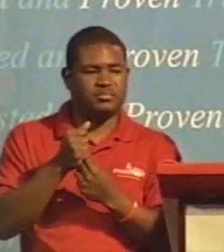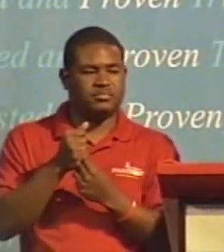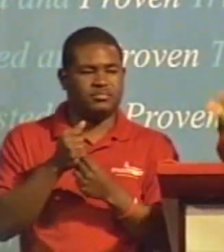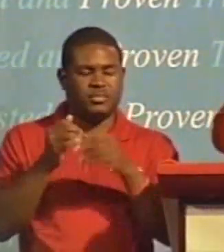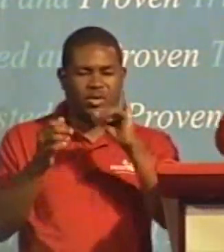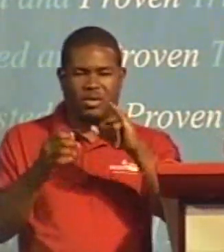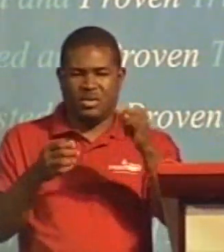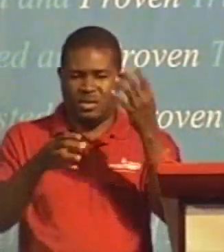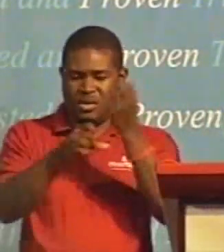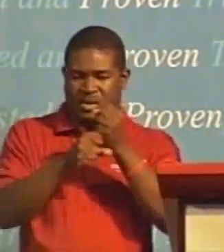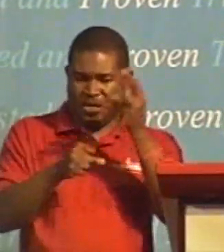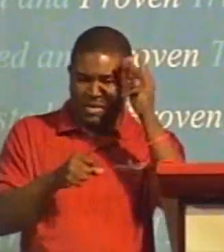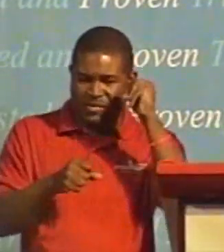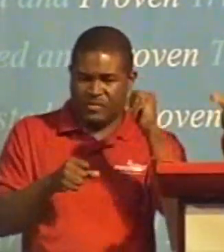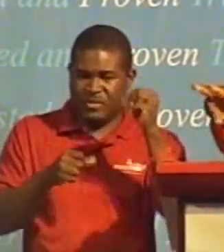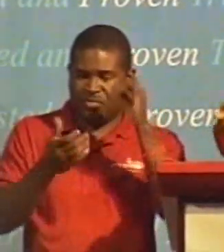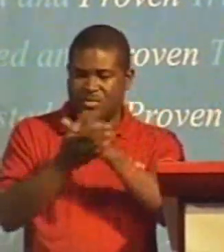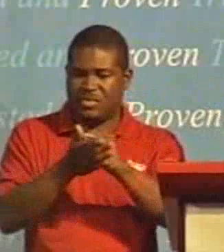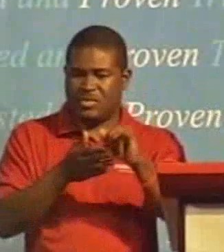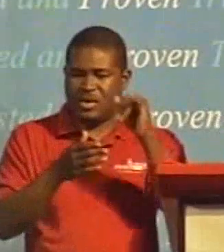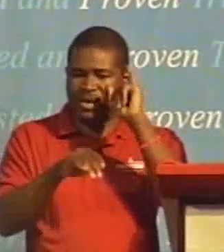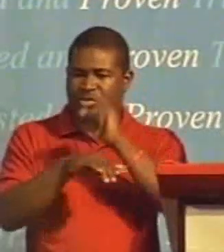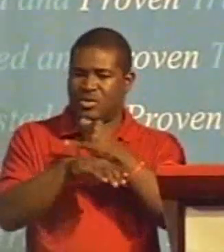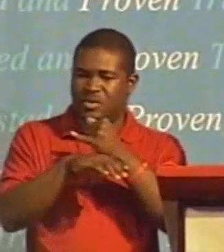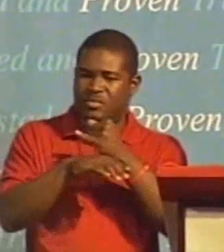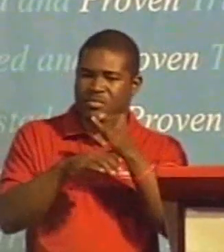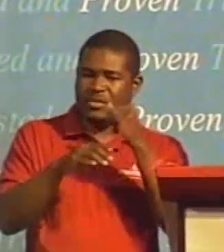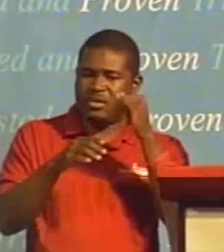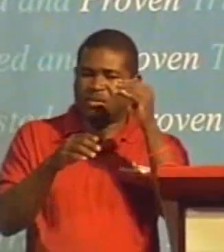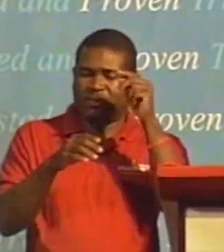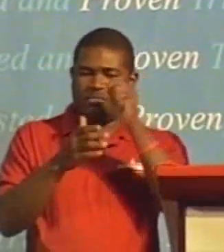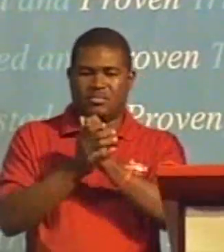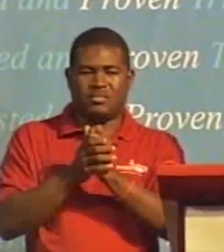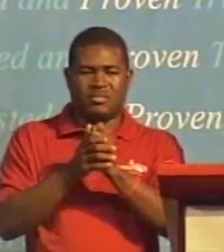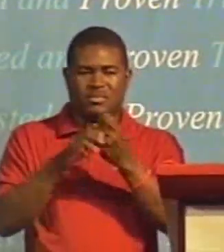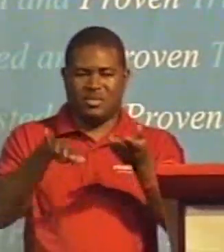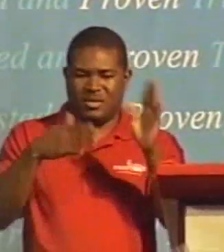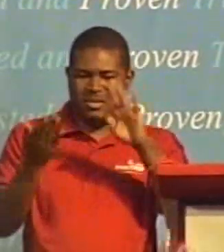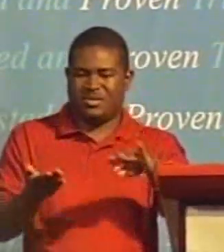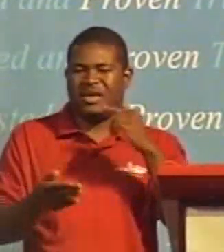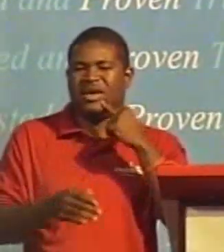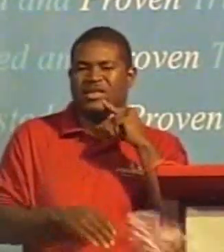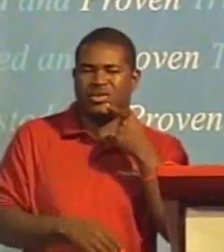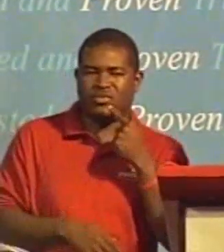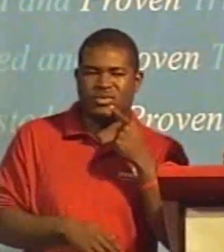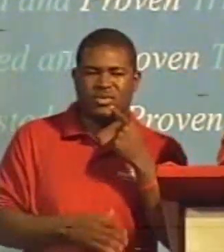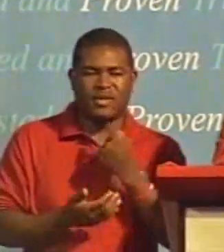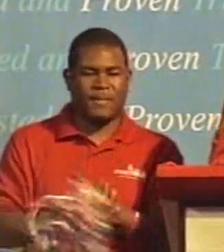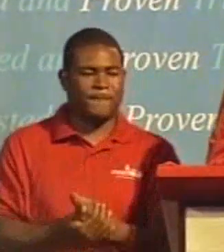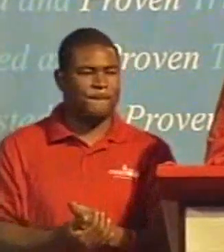They gave him that job. They paid $7.7 million for it. Are you serious? Dead serious.